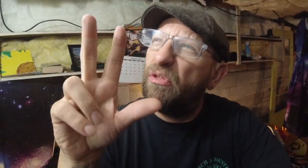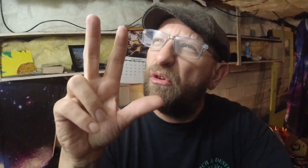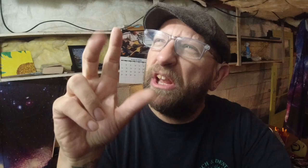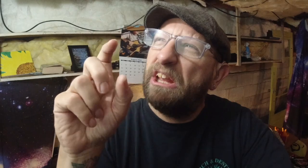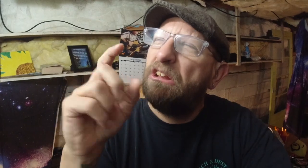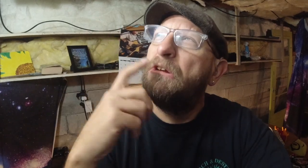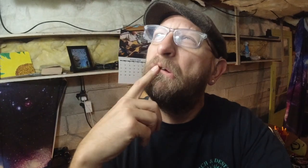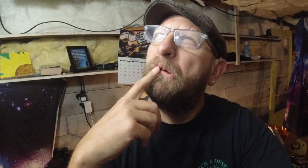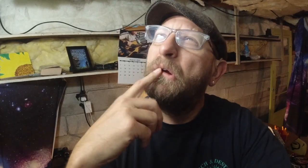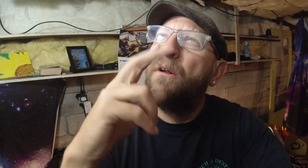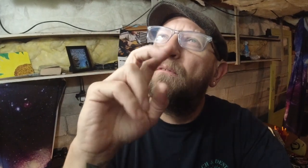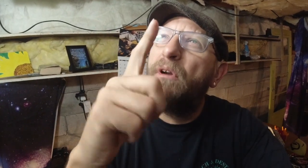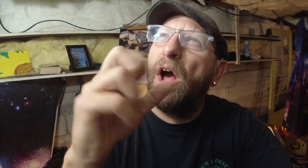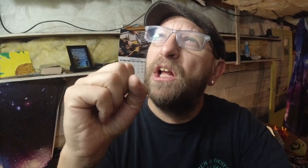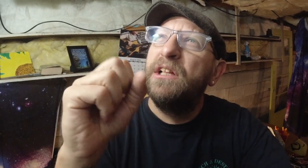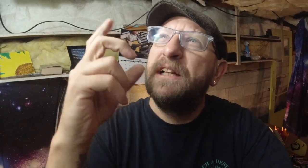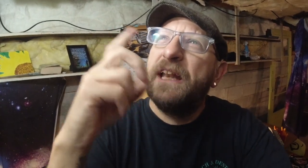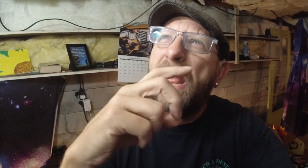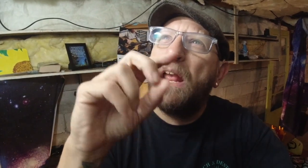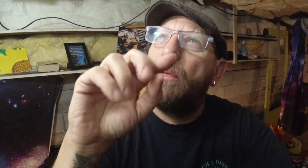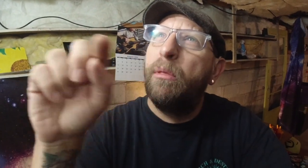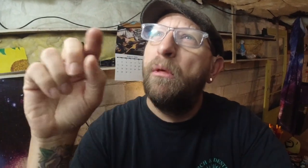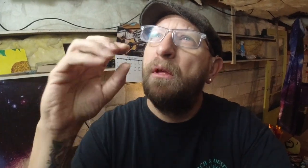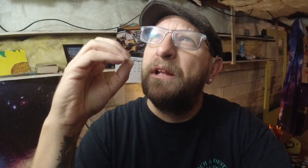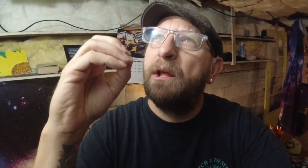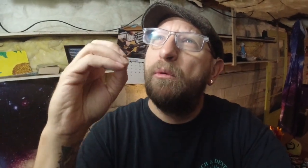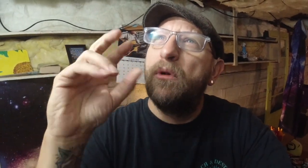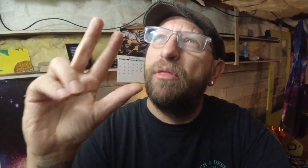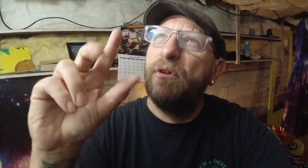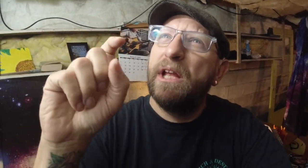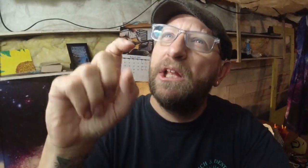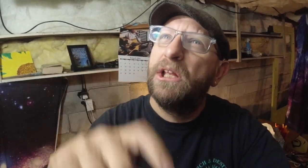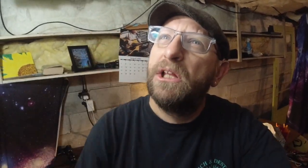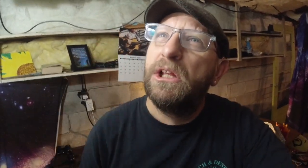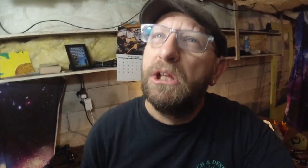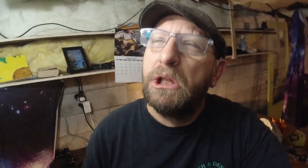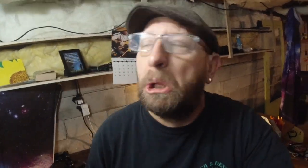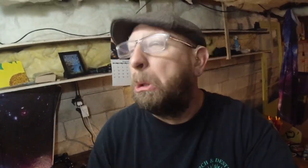3. Flies day 3.